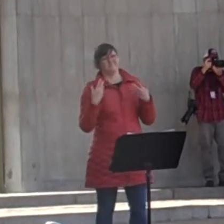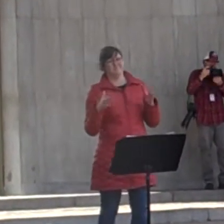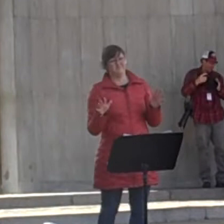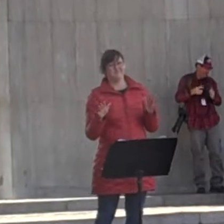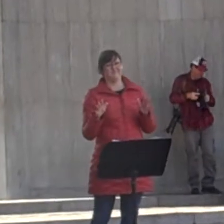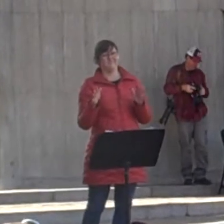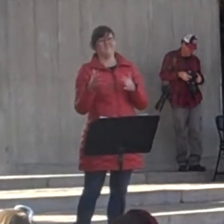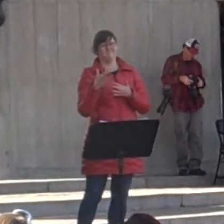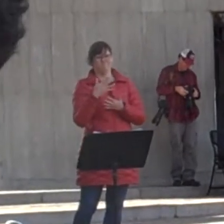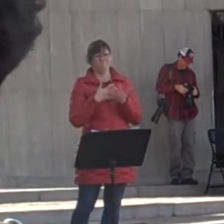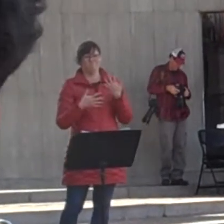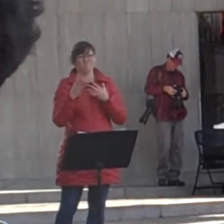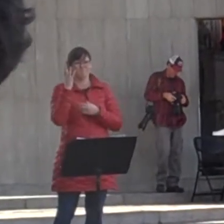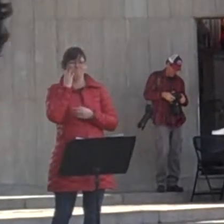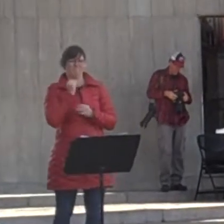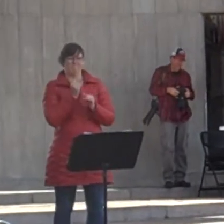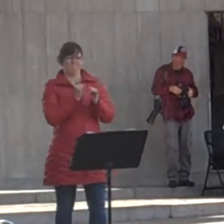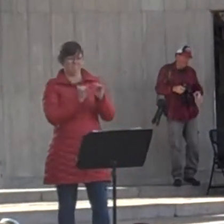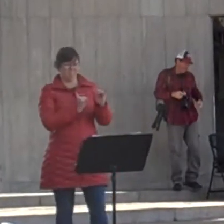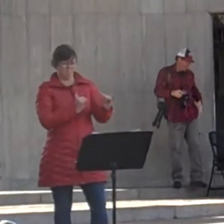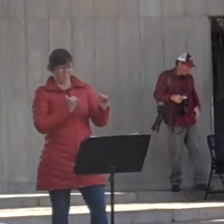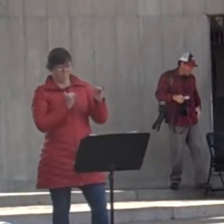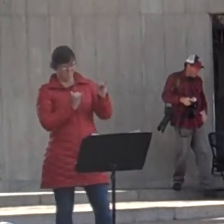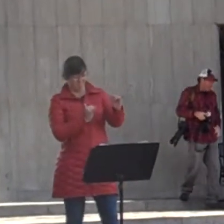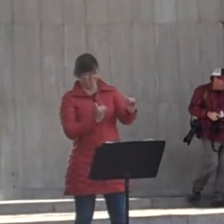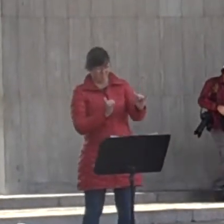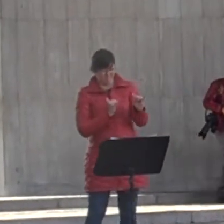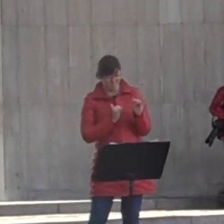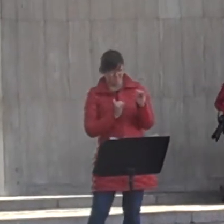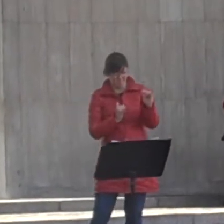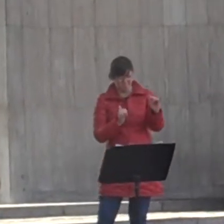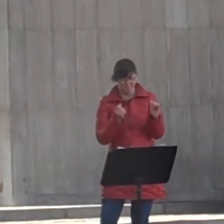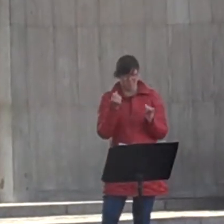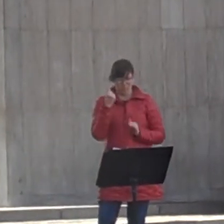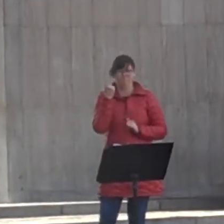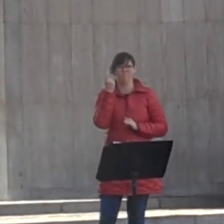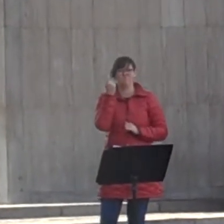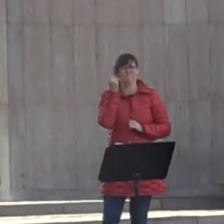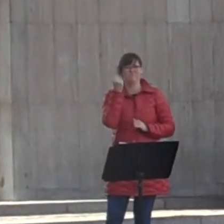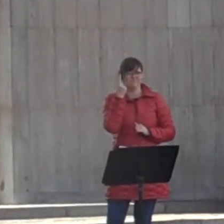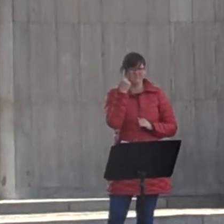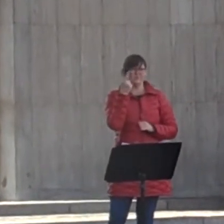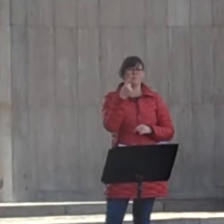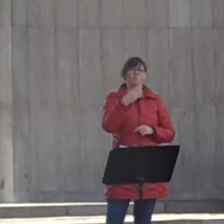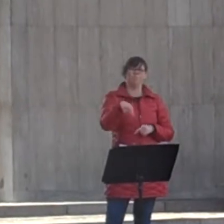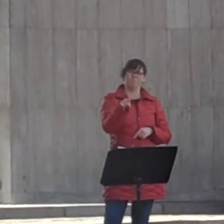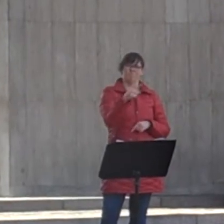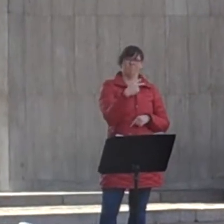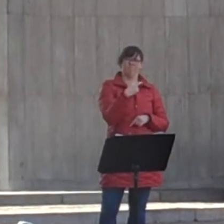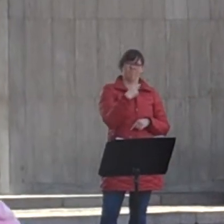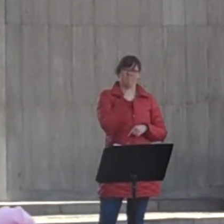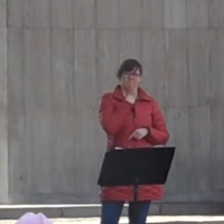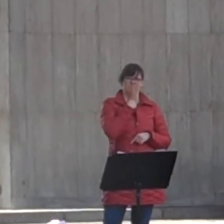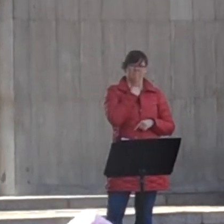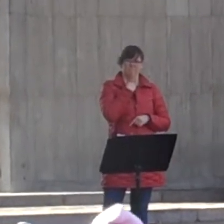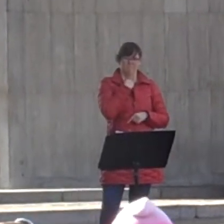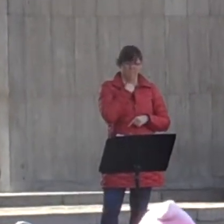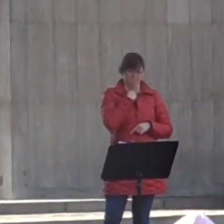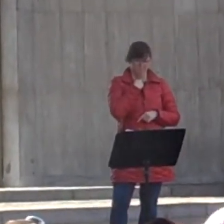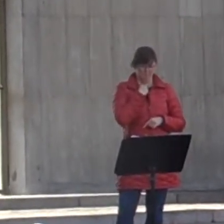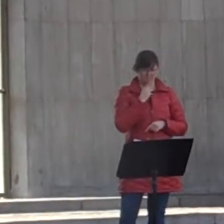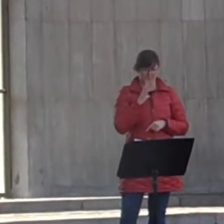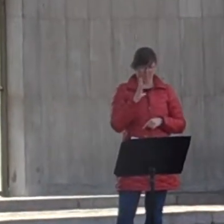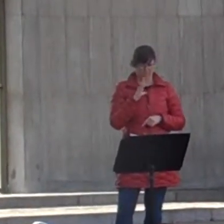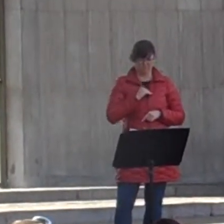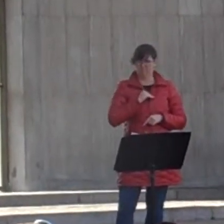you're pinned. When you're not feeling holy. Your loneliness